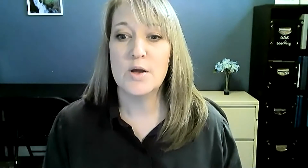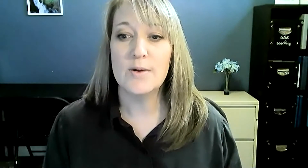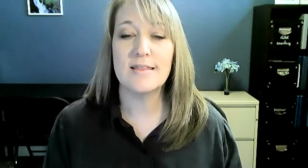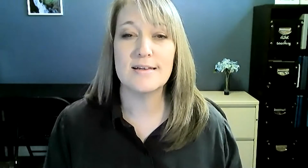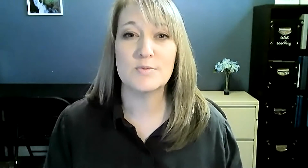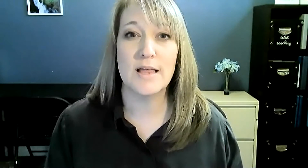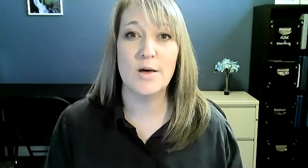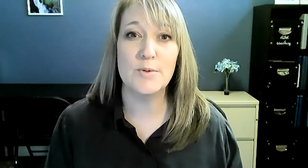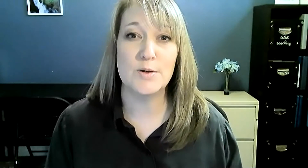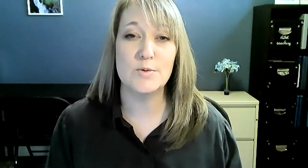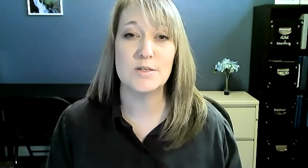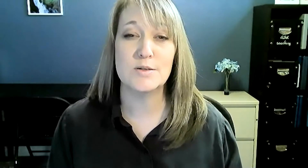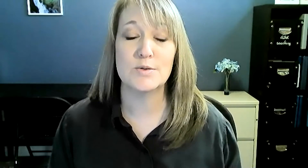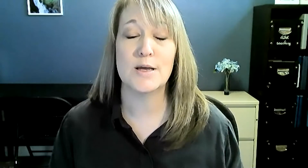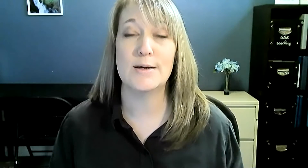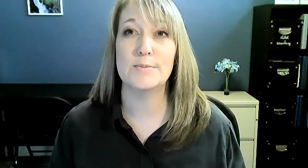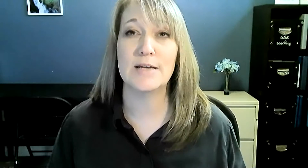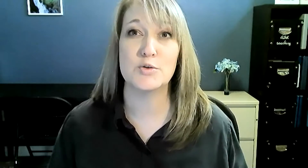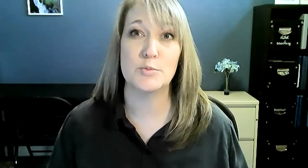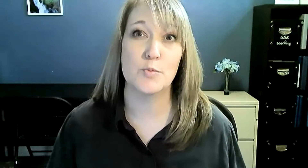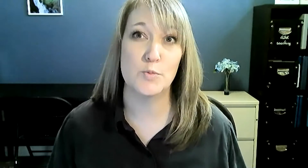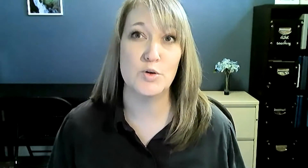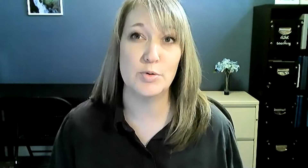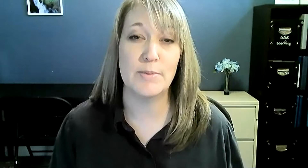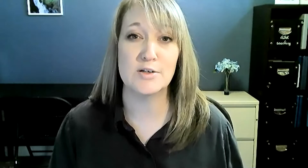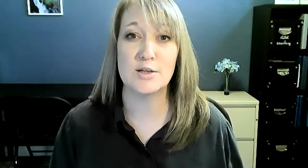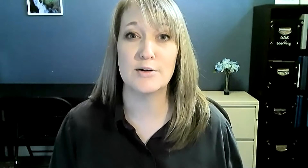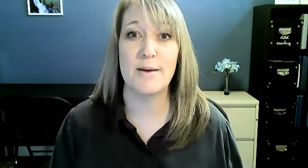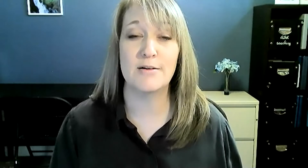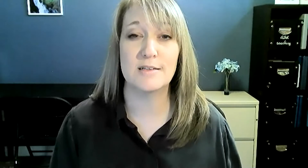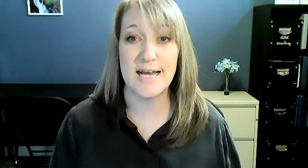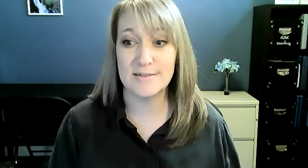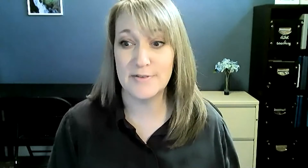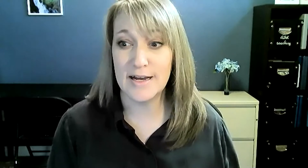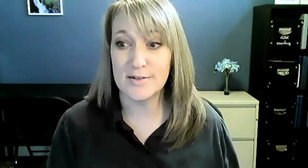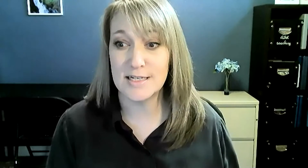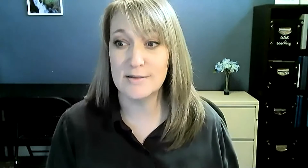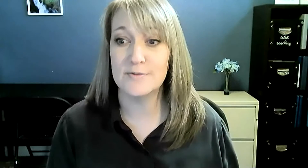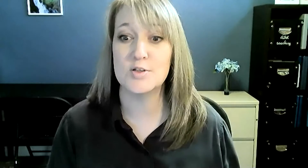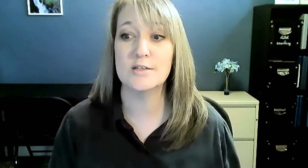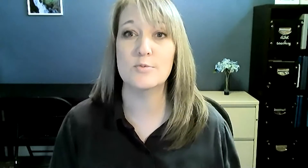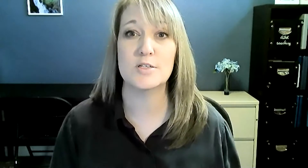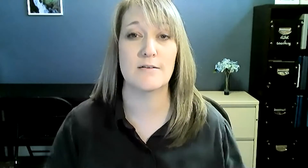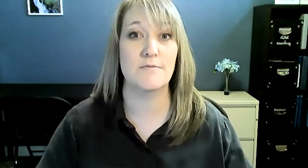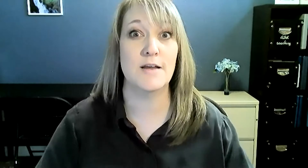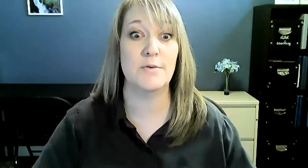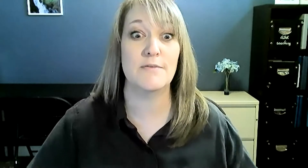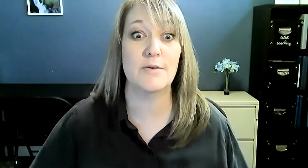Knowing this will help you as you prepare to learn about classifiers in the future, which are very, very,